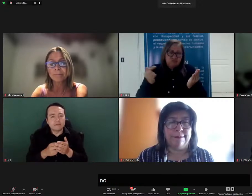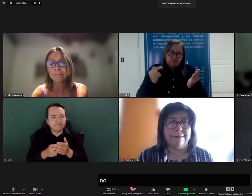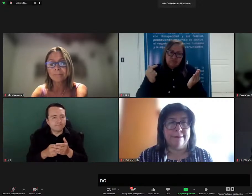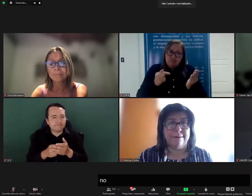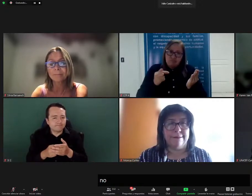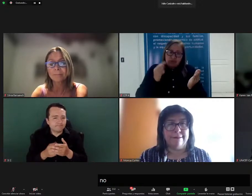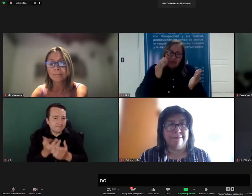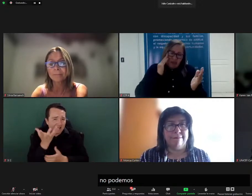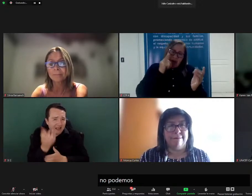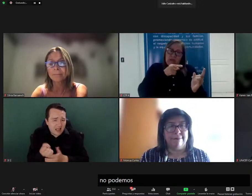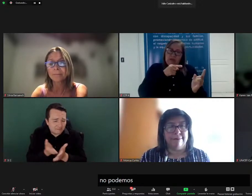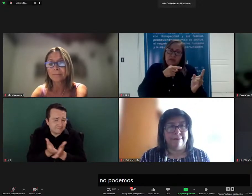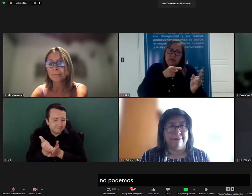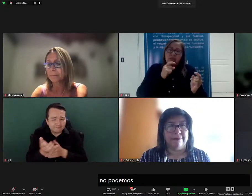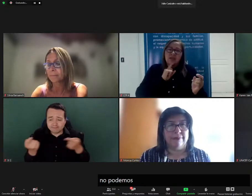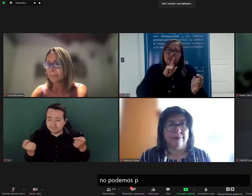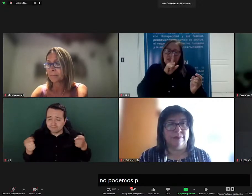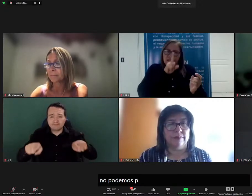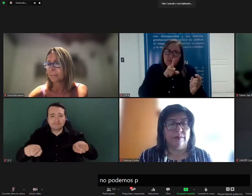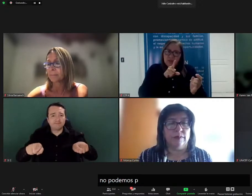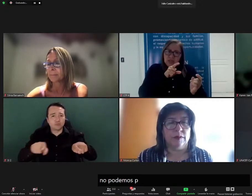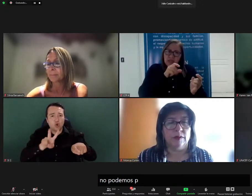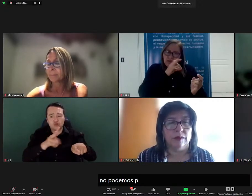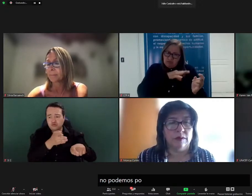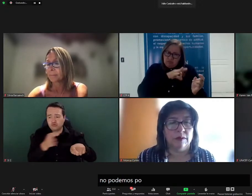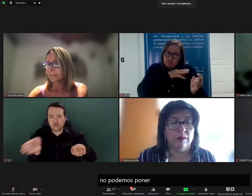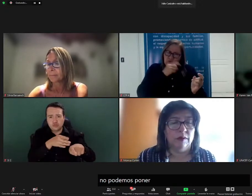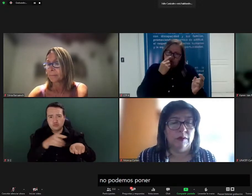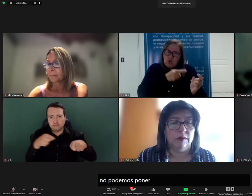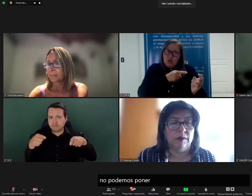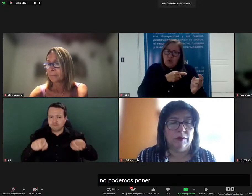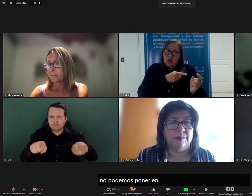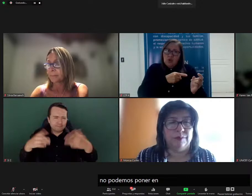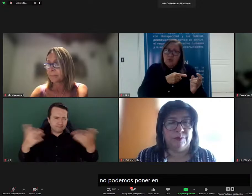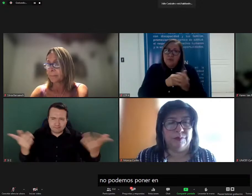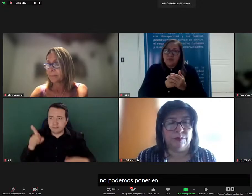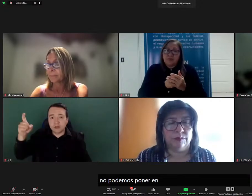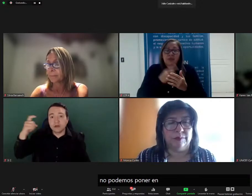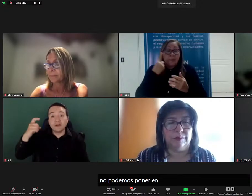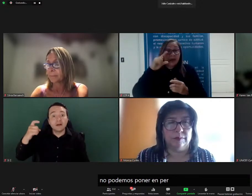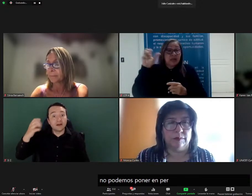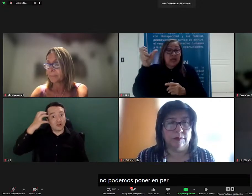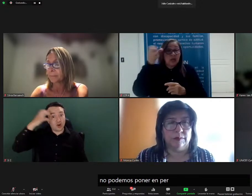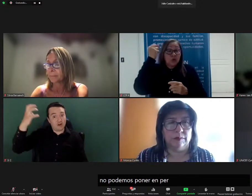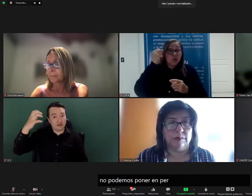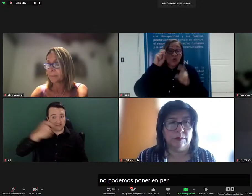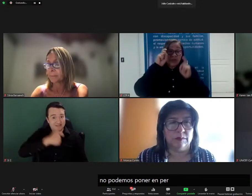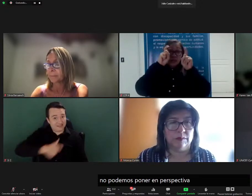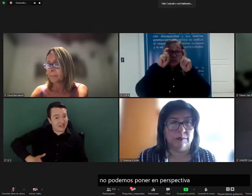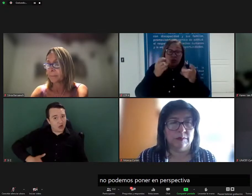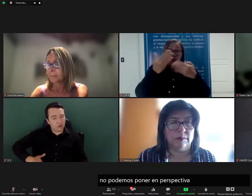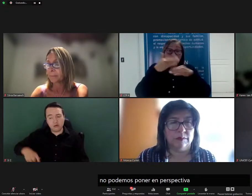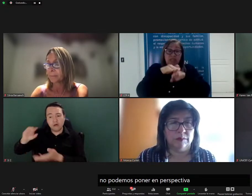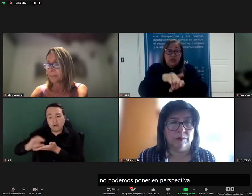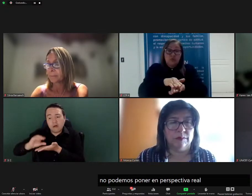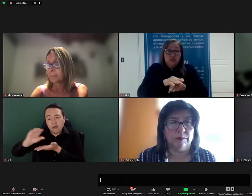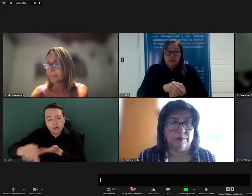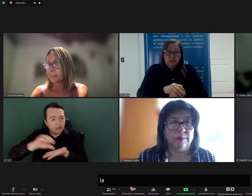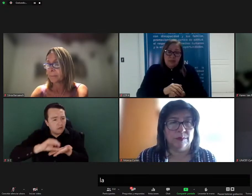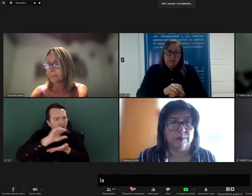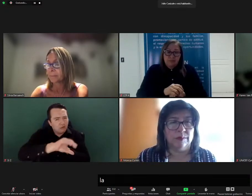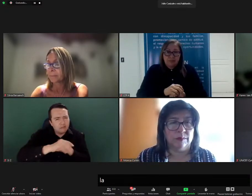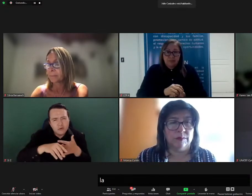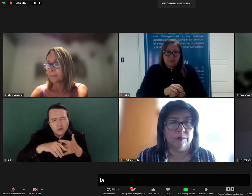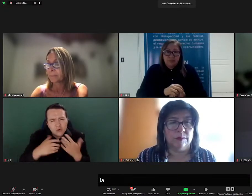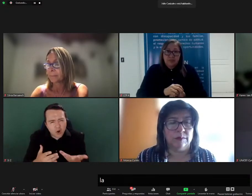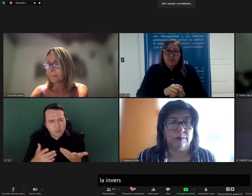we do not have a real perspective of the investments that they need to be carrying out